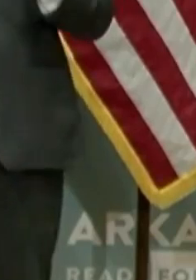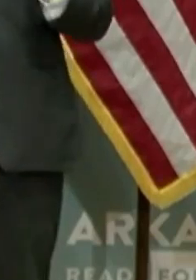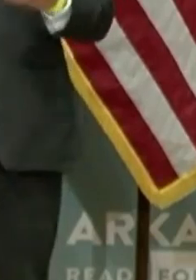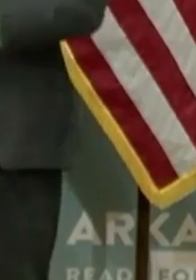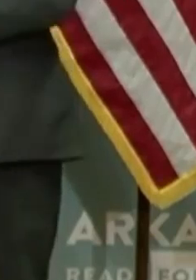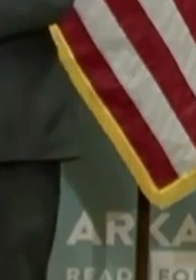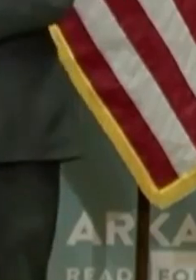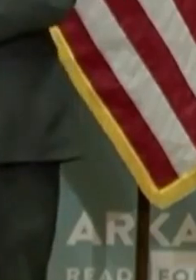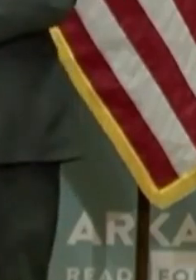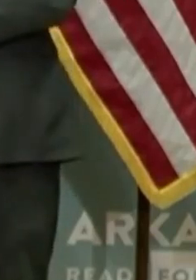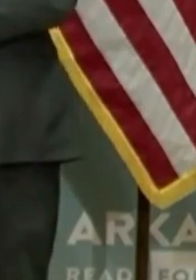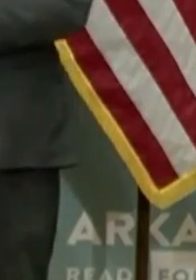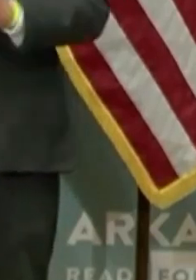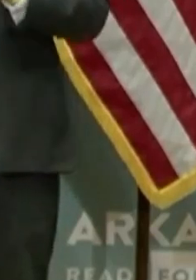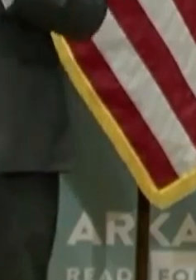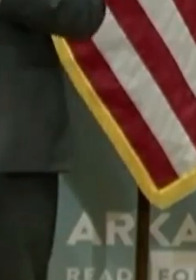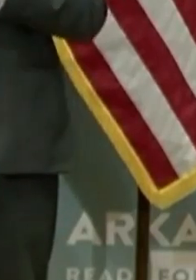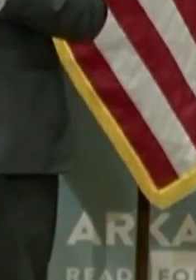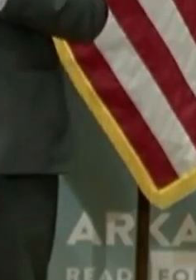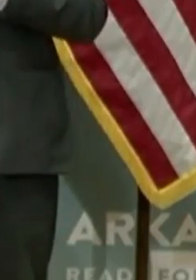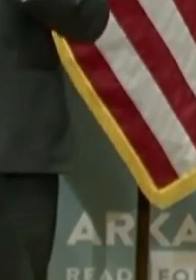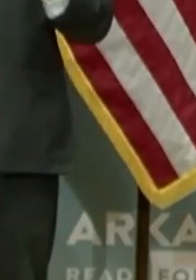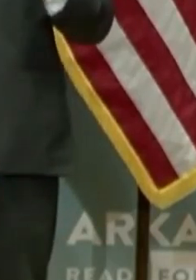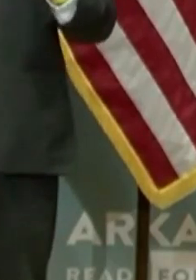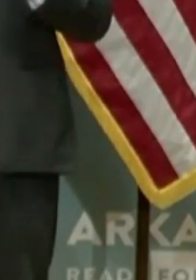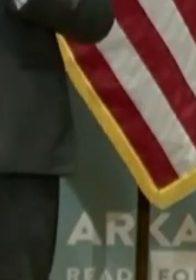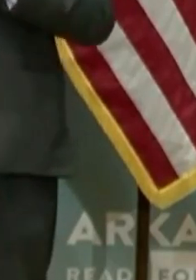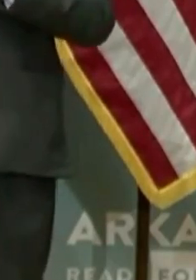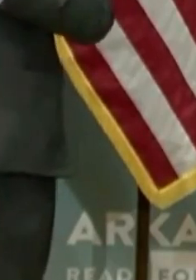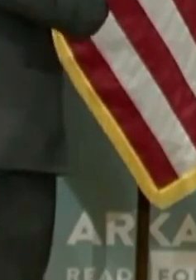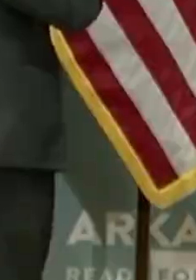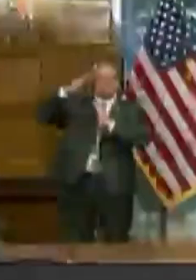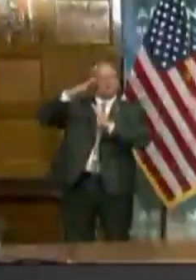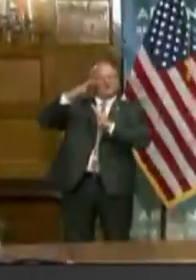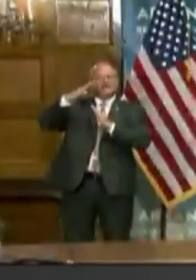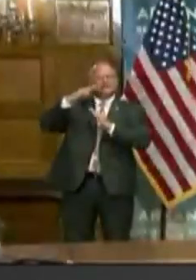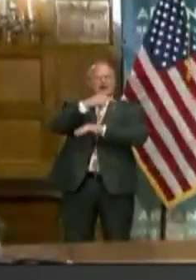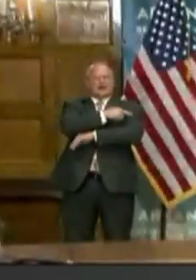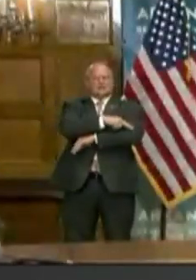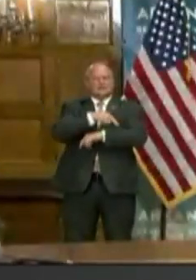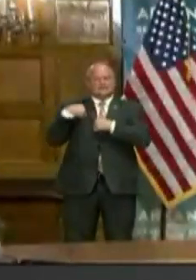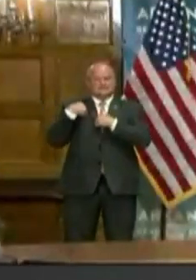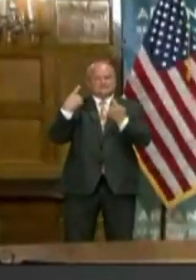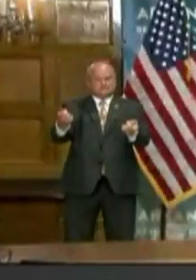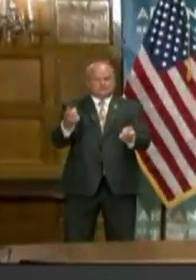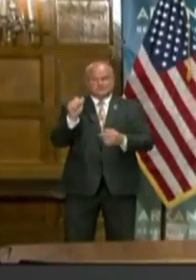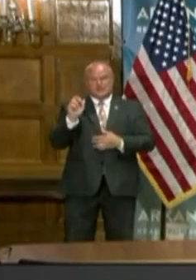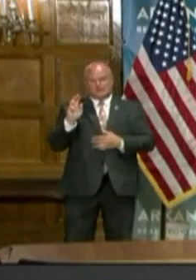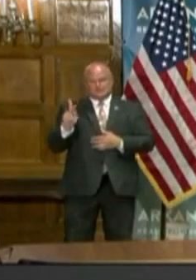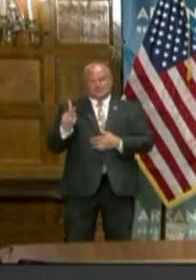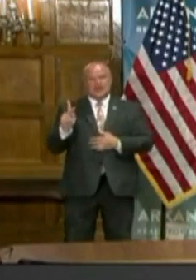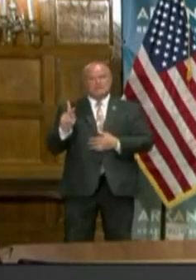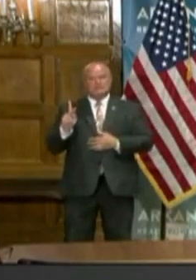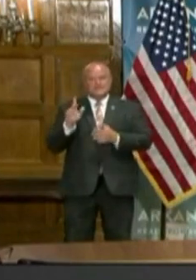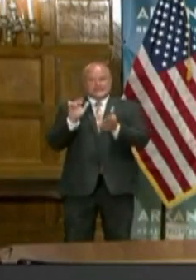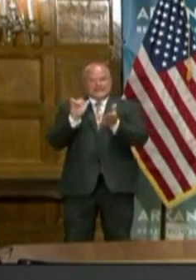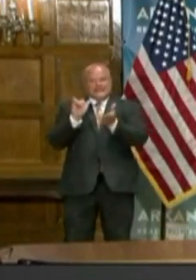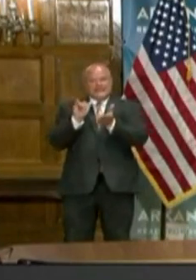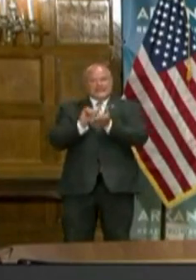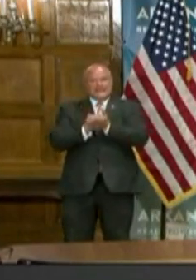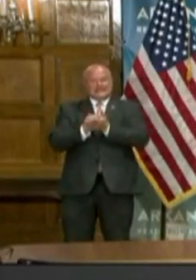currently hospitalized, again, we are now at the highest point of hospitalizations in Arkansas, and